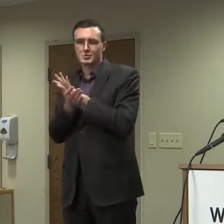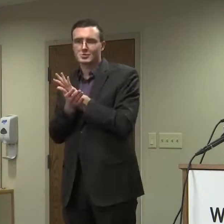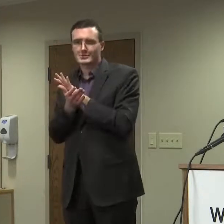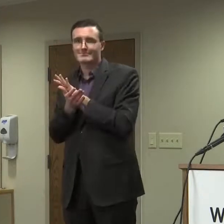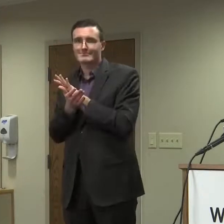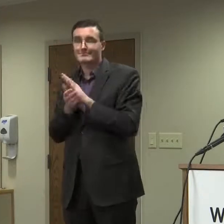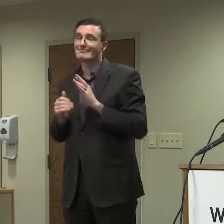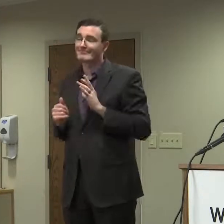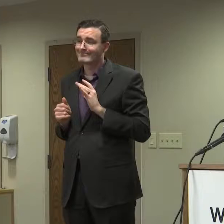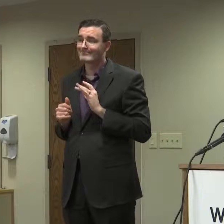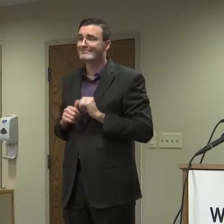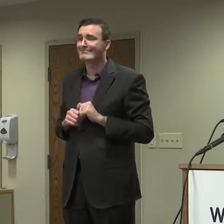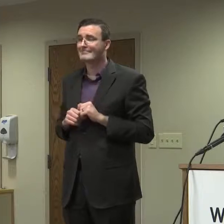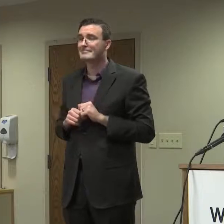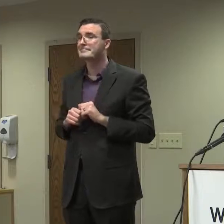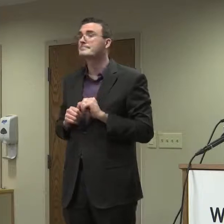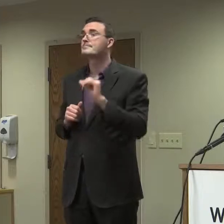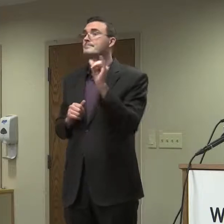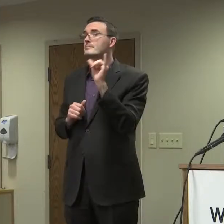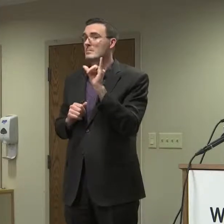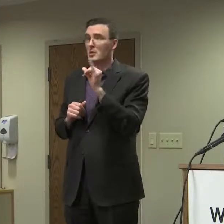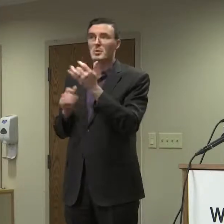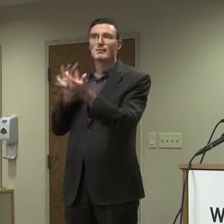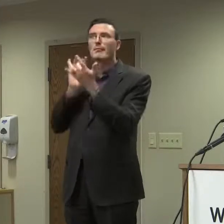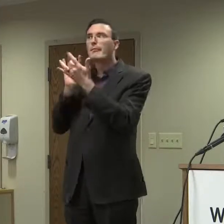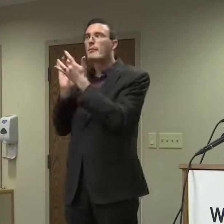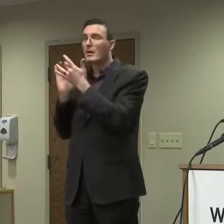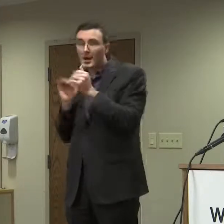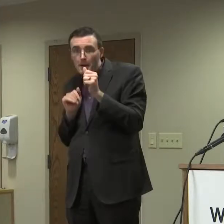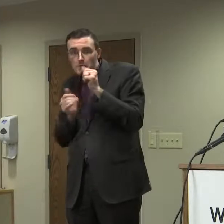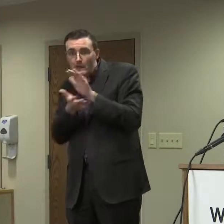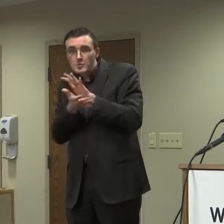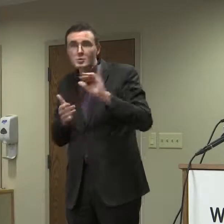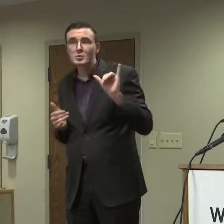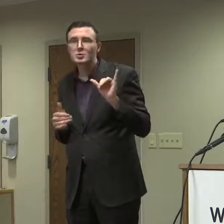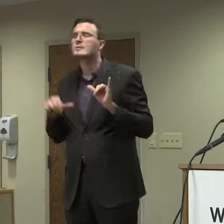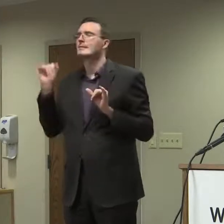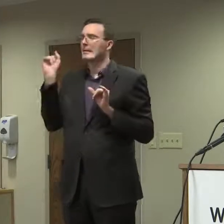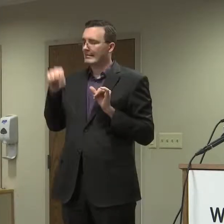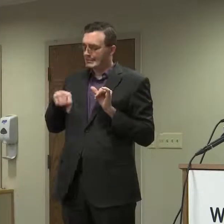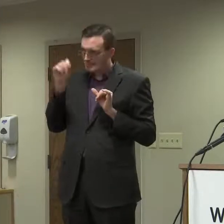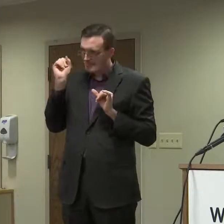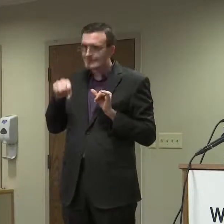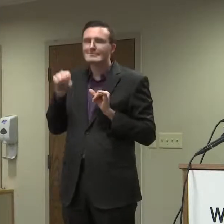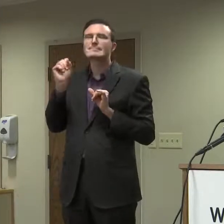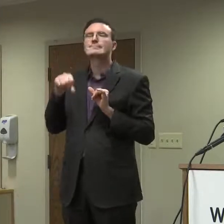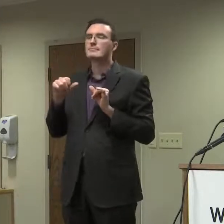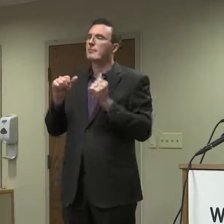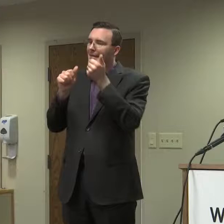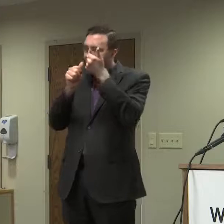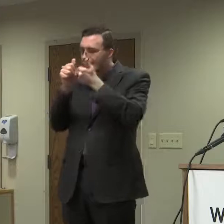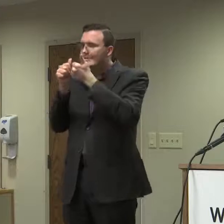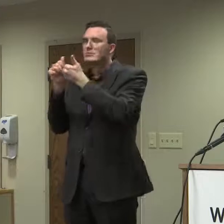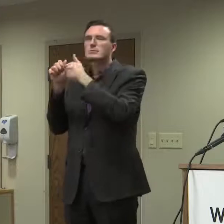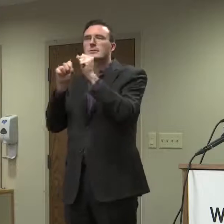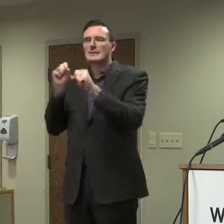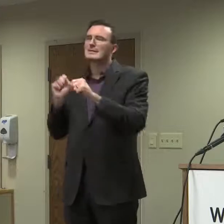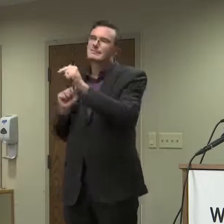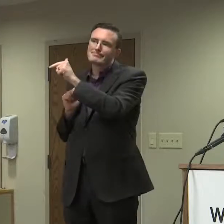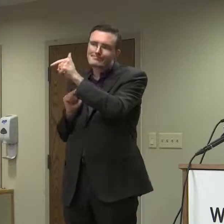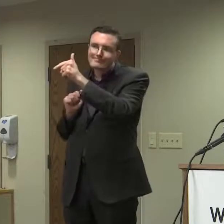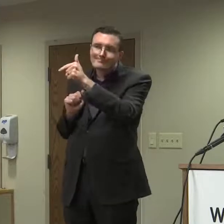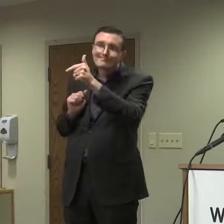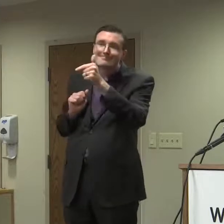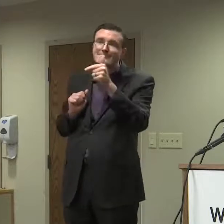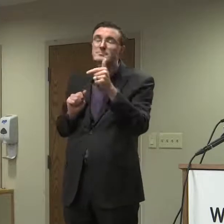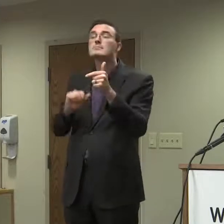We are also reached out, I hear, are we also doing private schools? Yes, we are working through every system. But just like every place, we're looking at